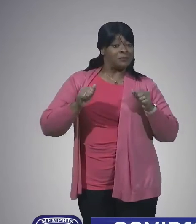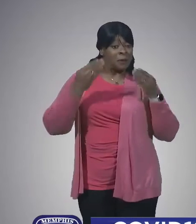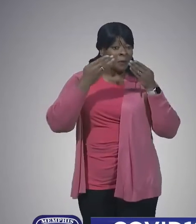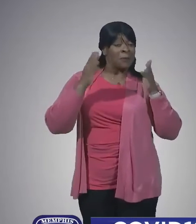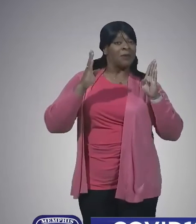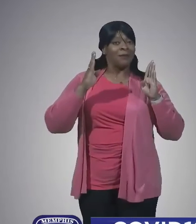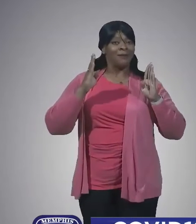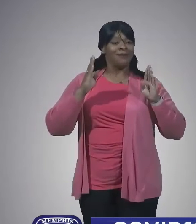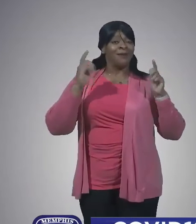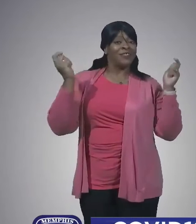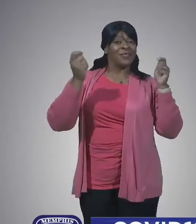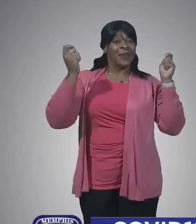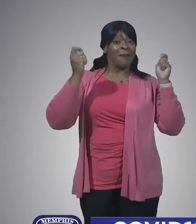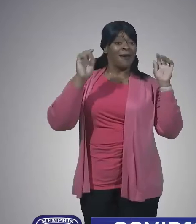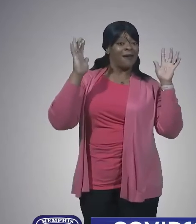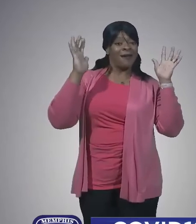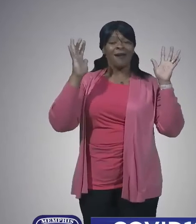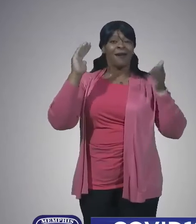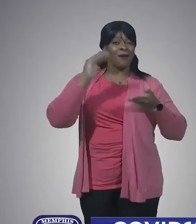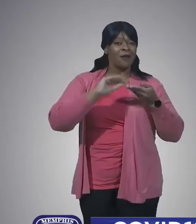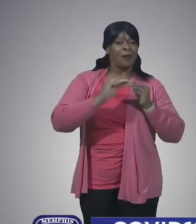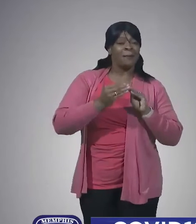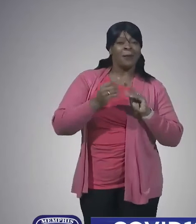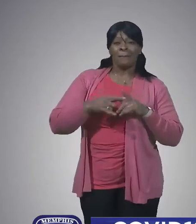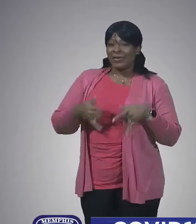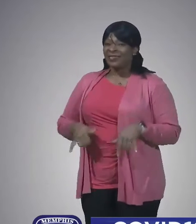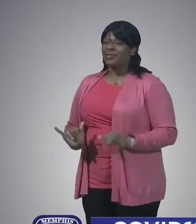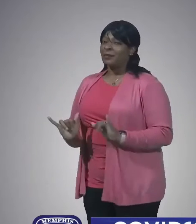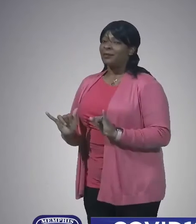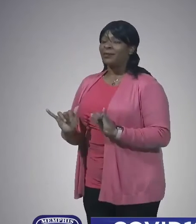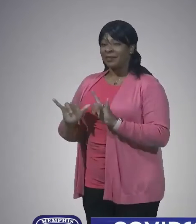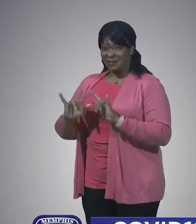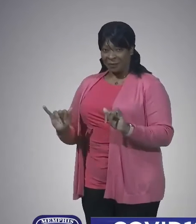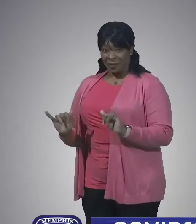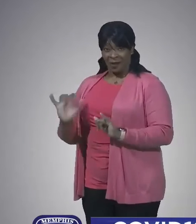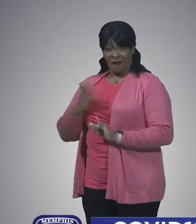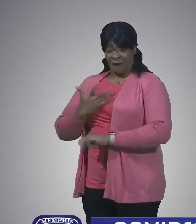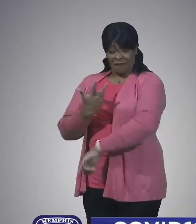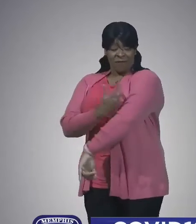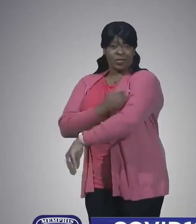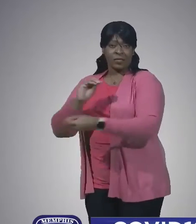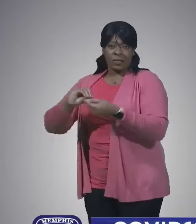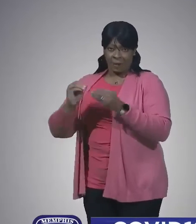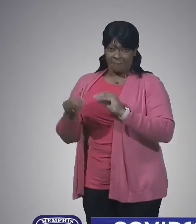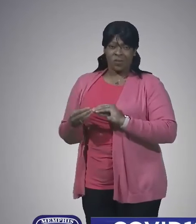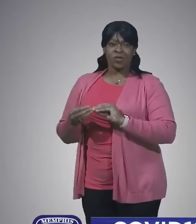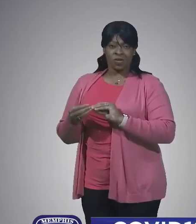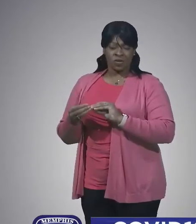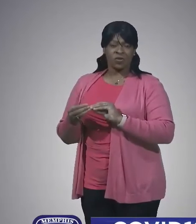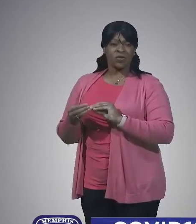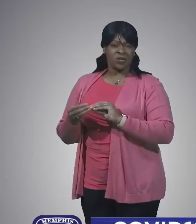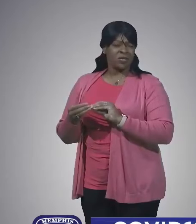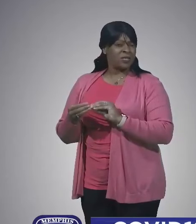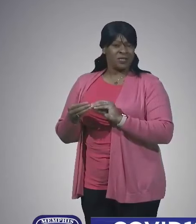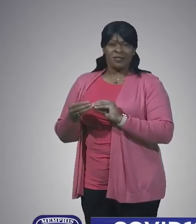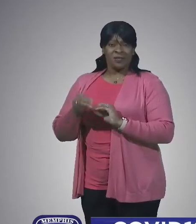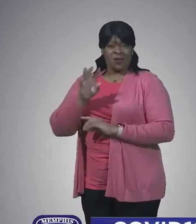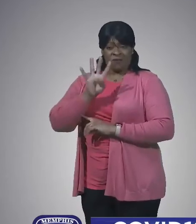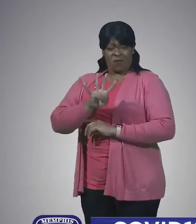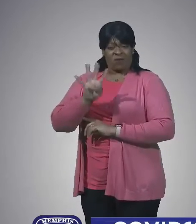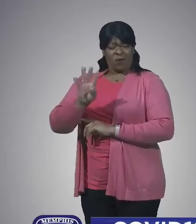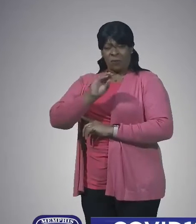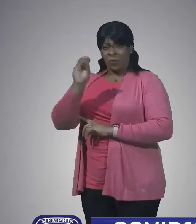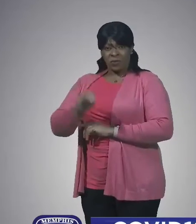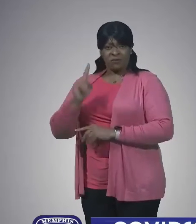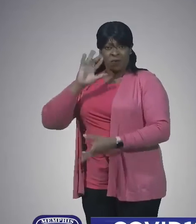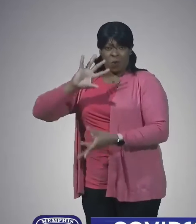the decrease in numbers, but also still, because our vaccination rates are just at 44% for